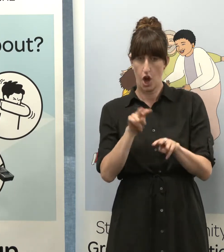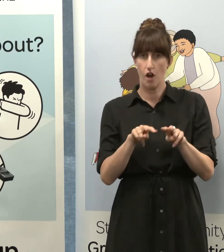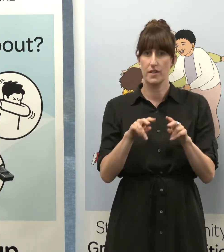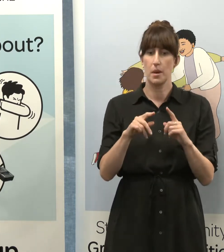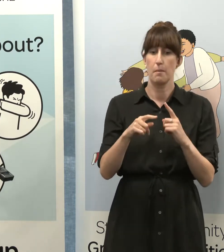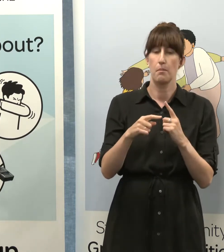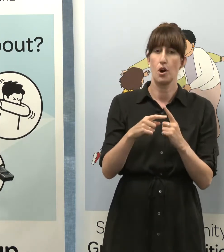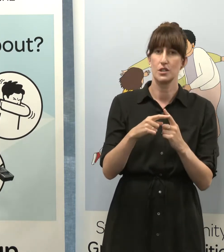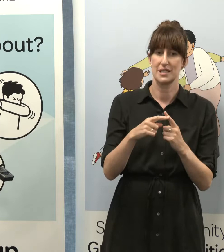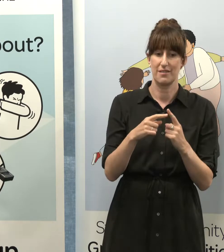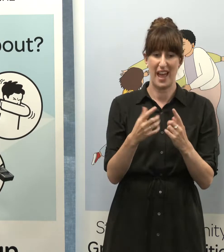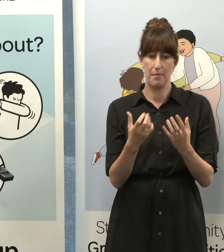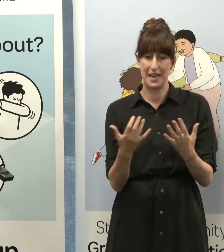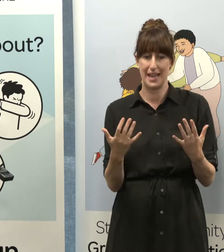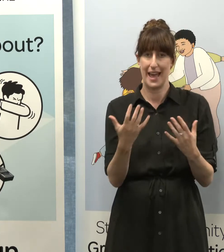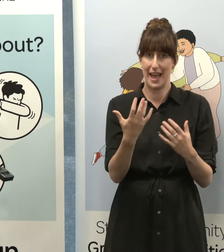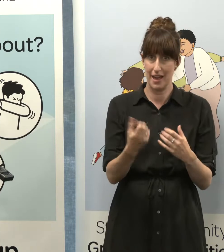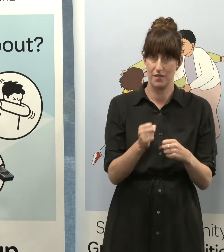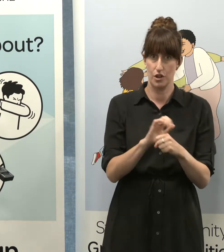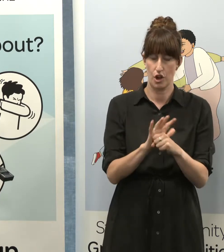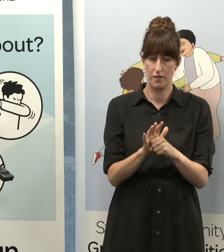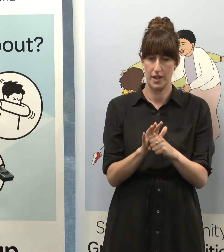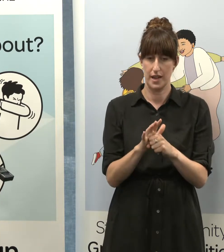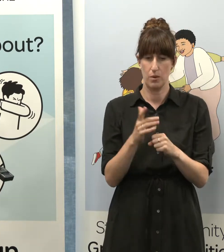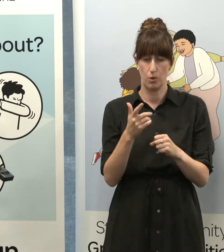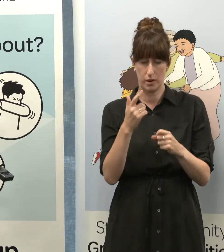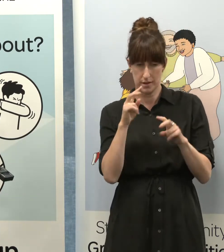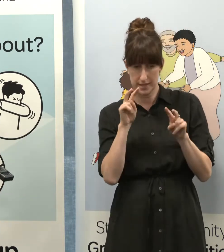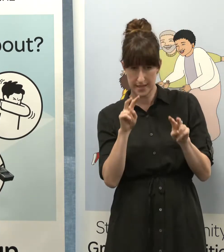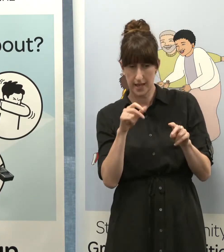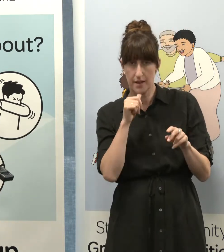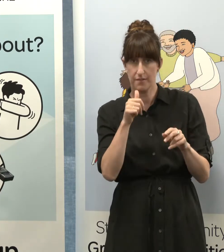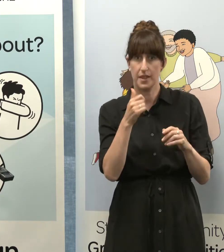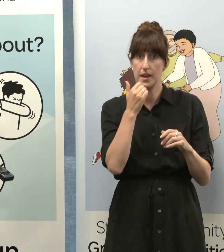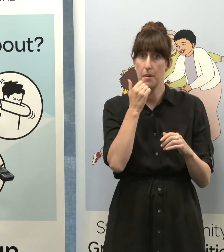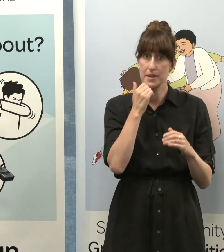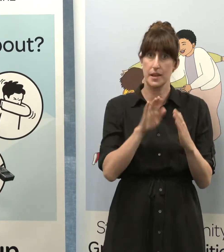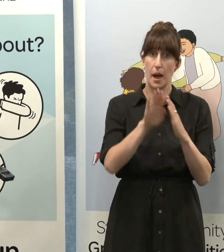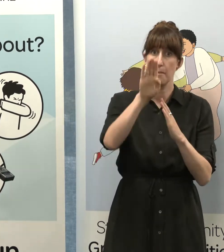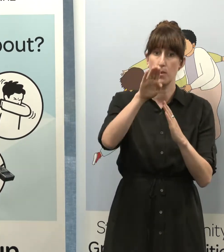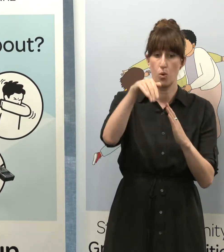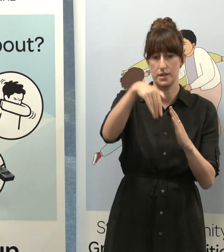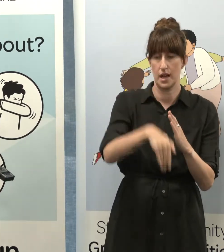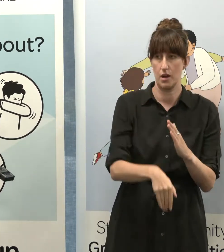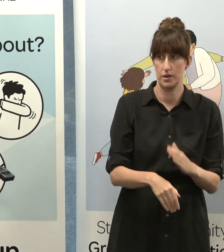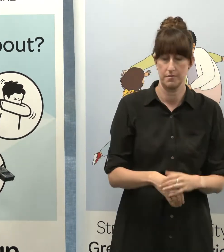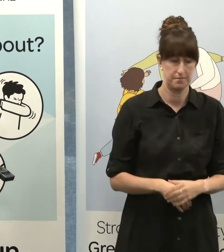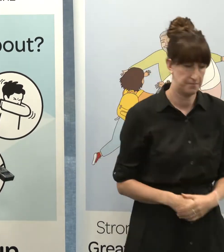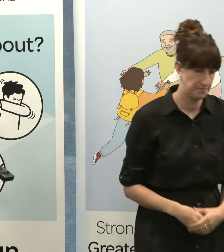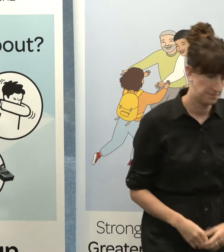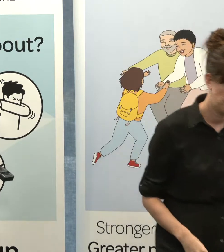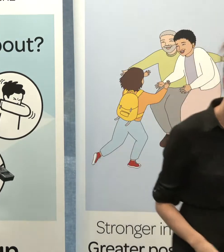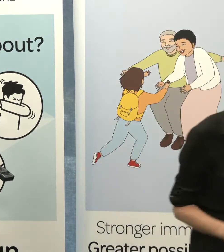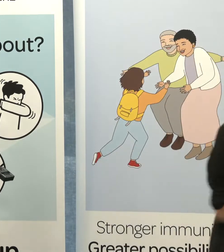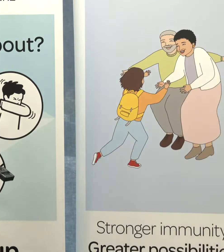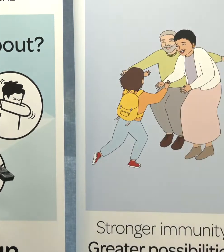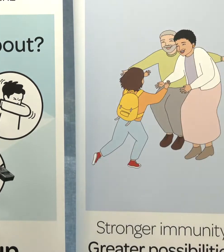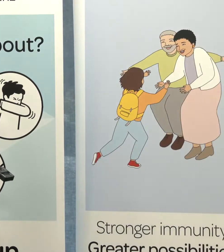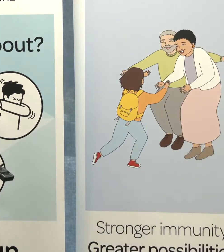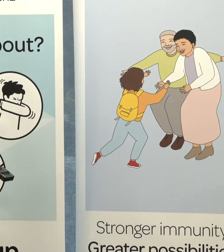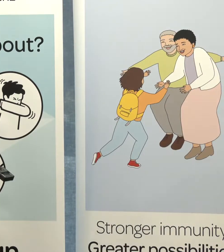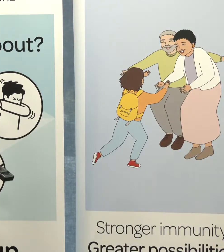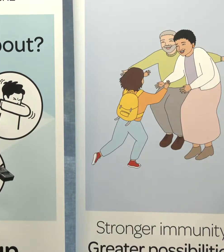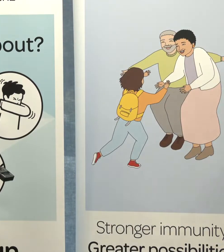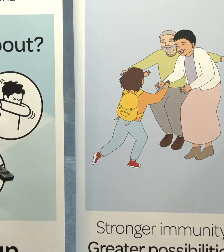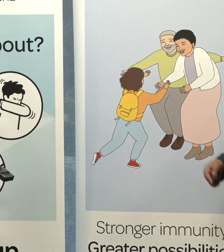us an indication of whether the number of cases is going up or going down. So is there more regions essentially where this is easier to